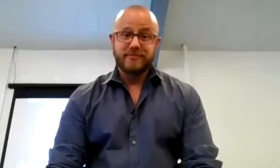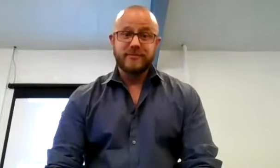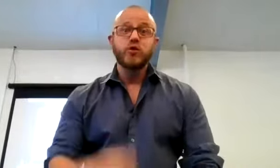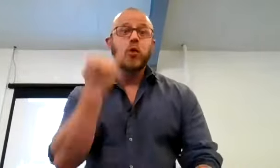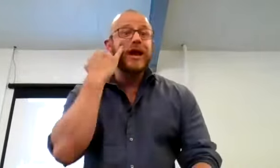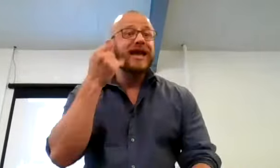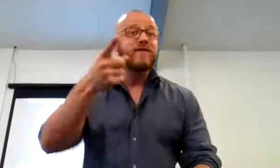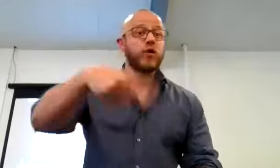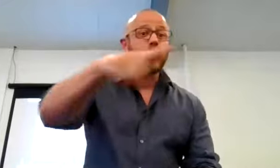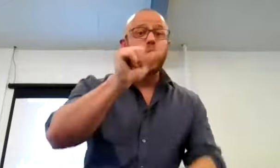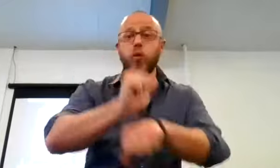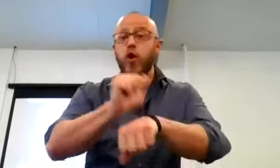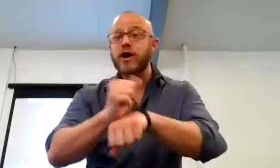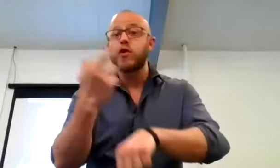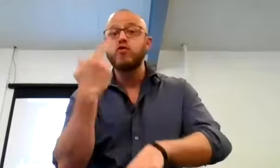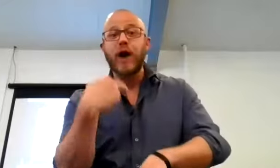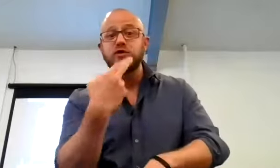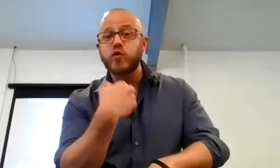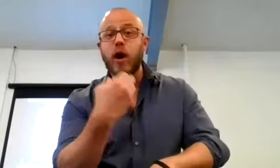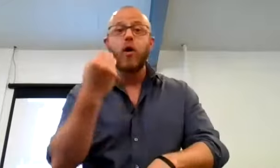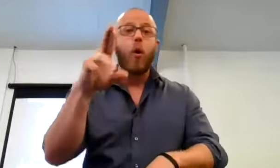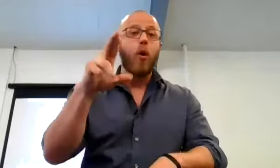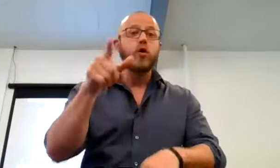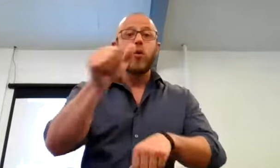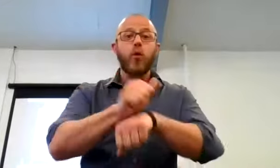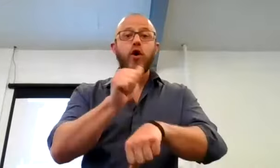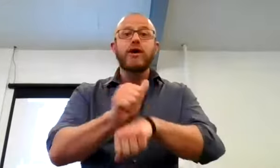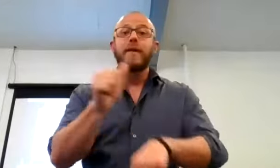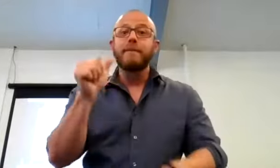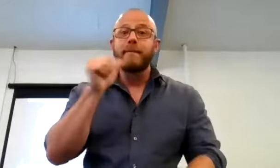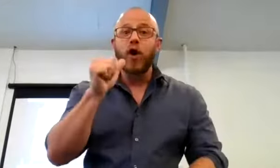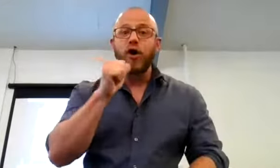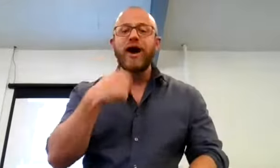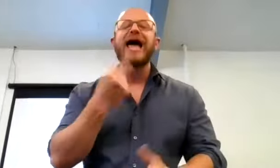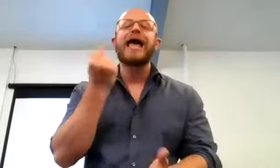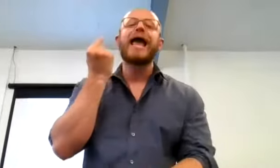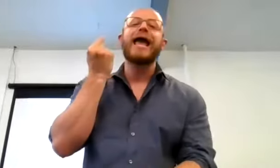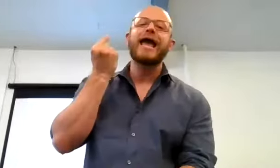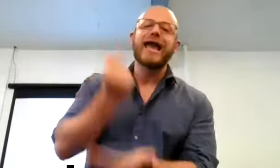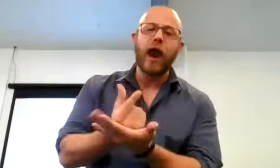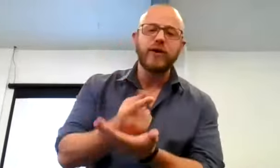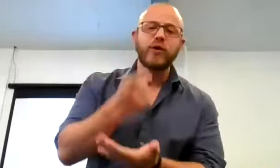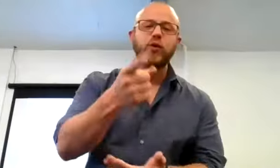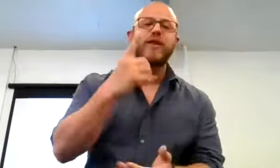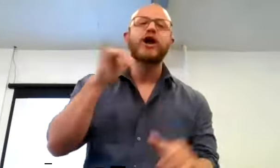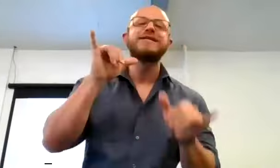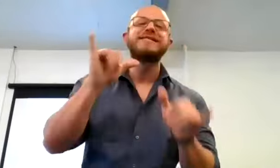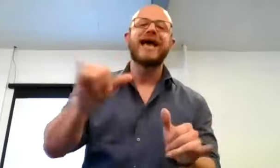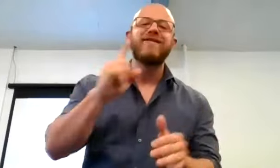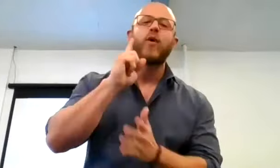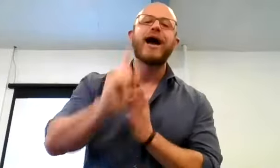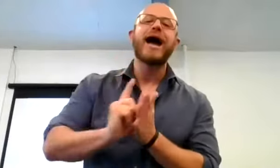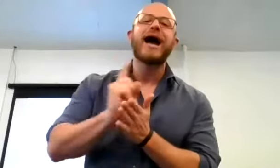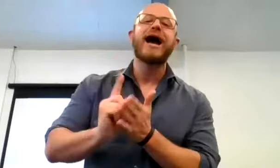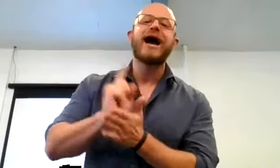leave. It's true. So if you have to work at a restaurant or if you're at a bar, I guarantee